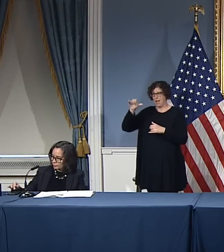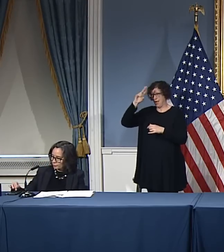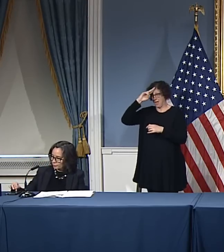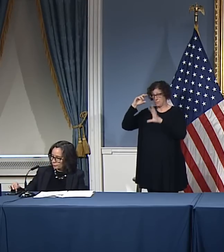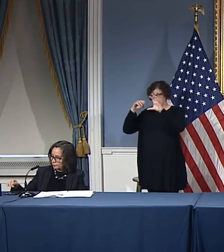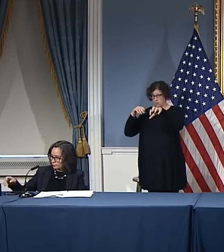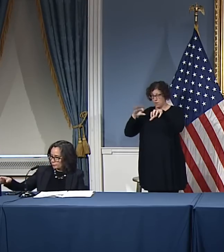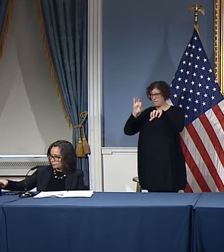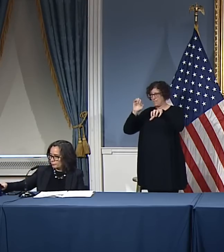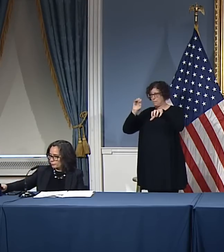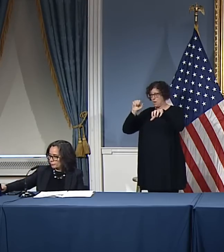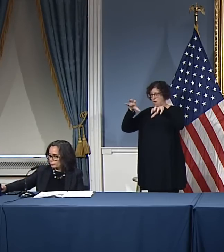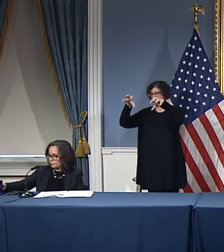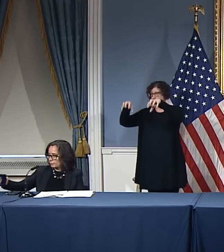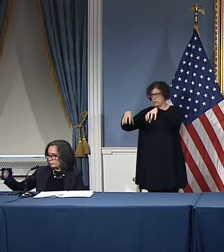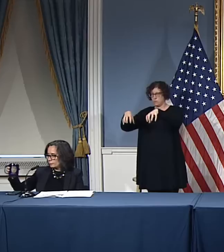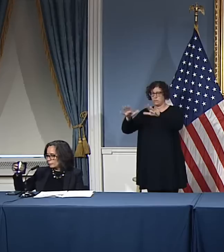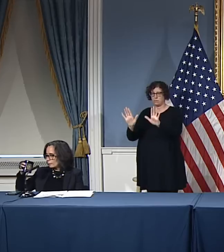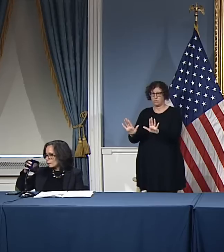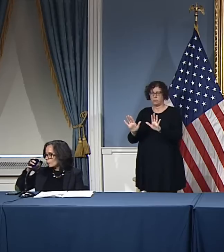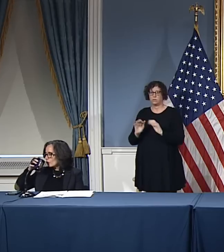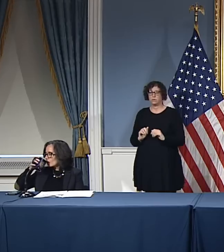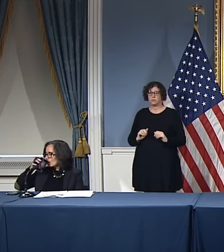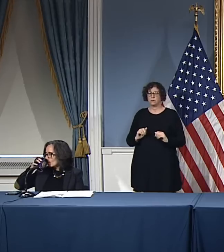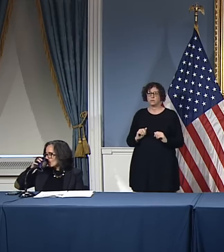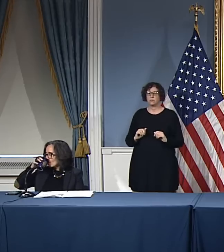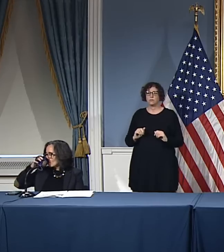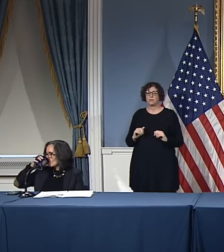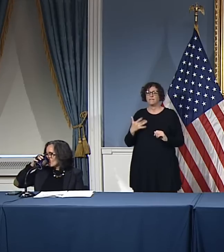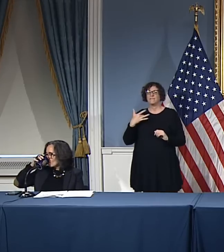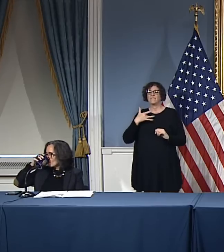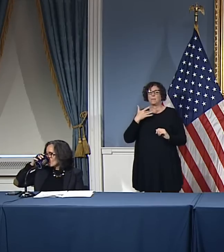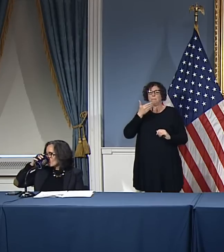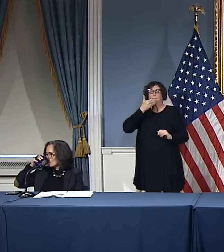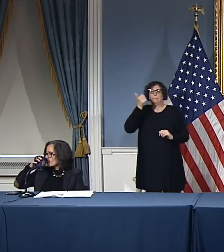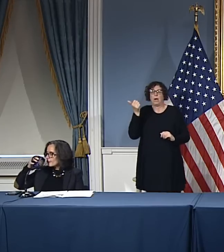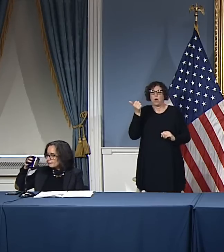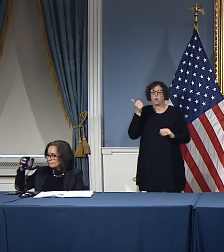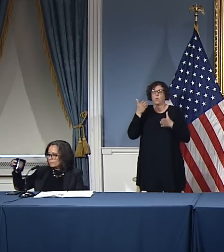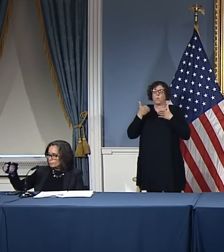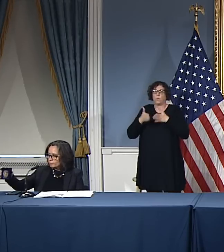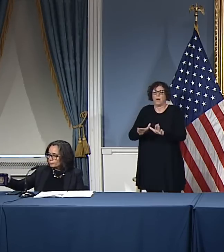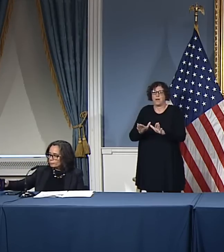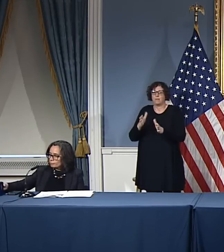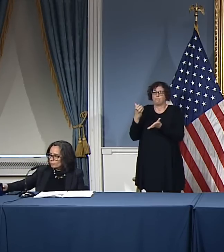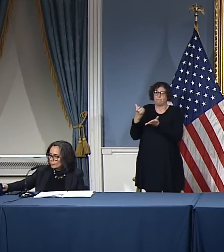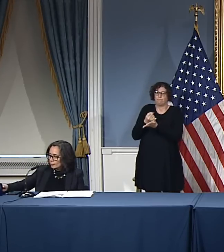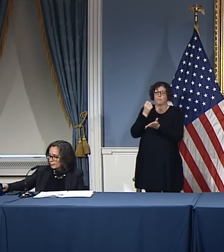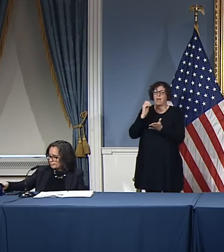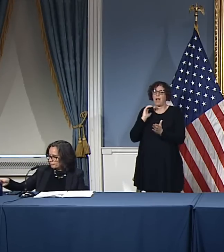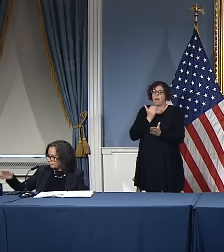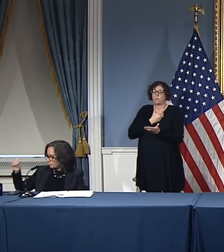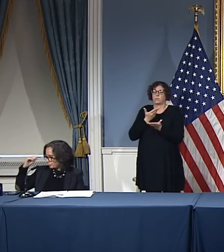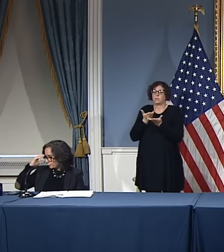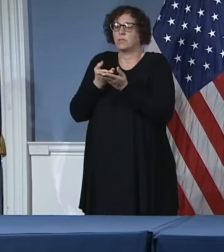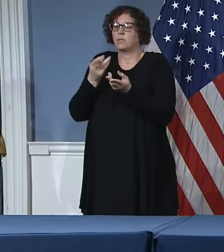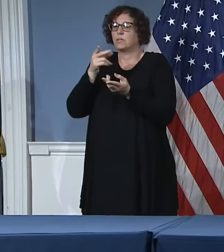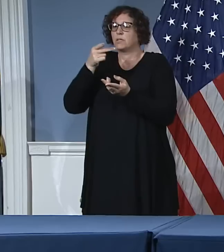some of the personal protective equipment that is in really limited supply. Yeah, and Mark, I want to